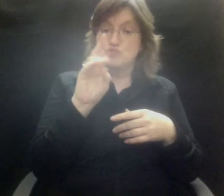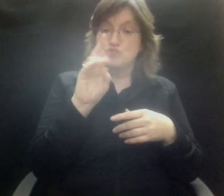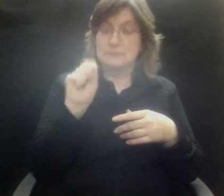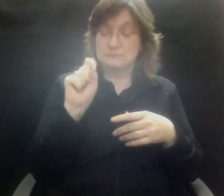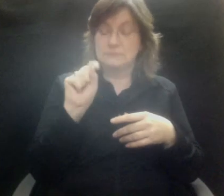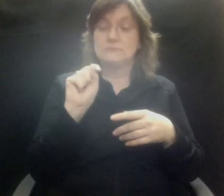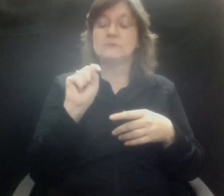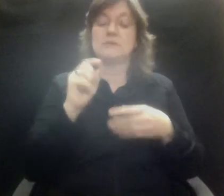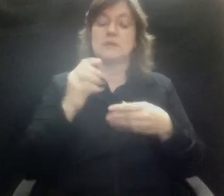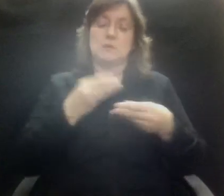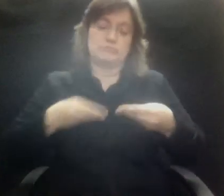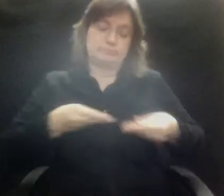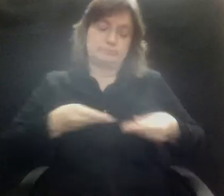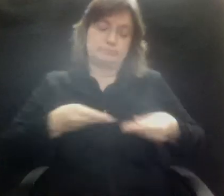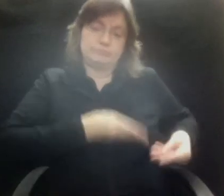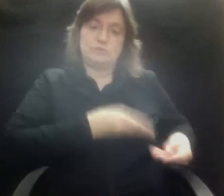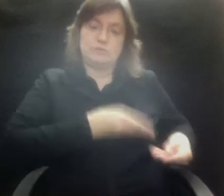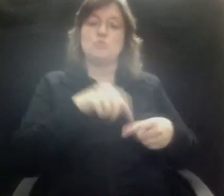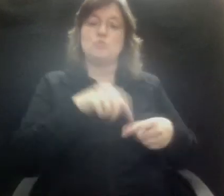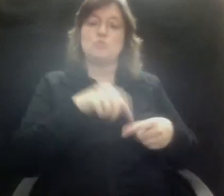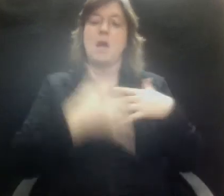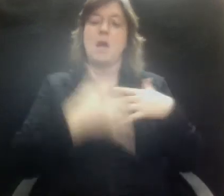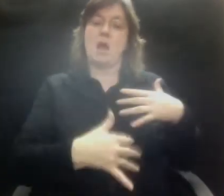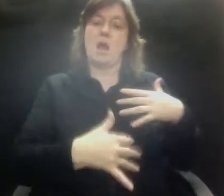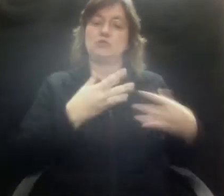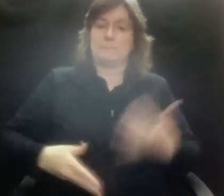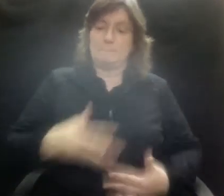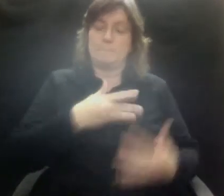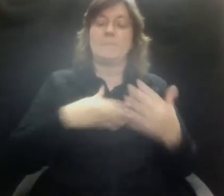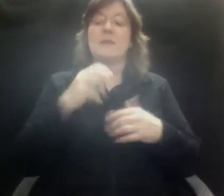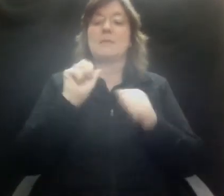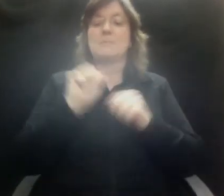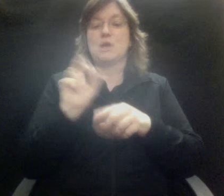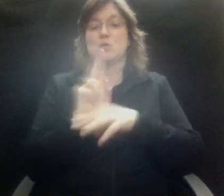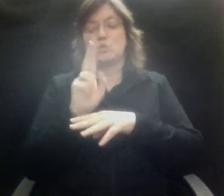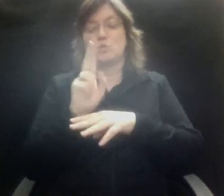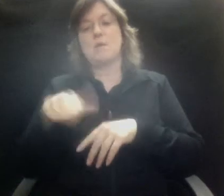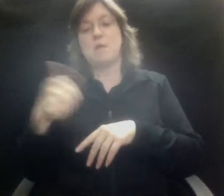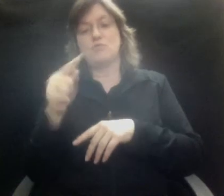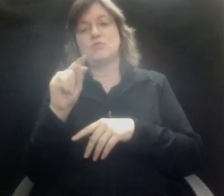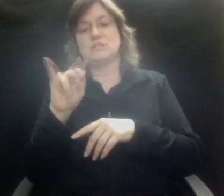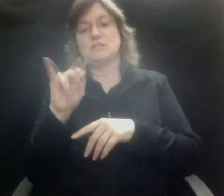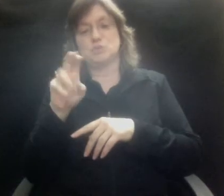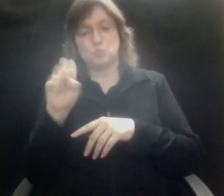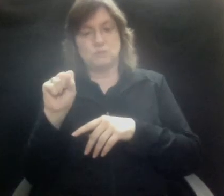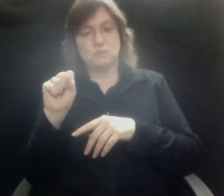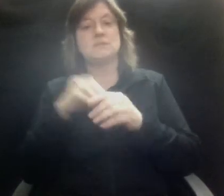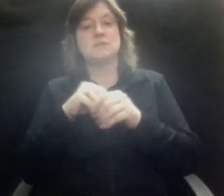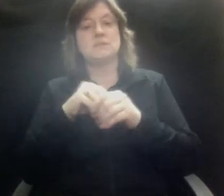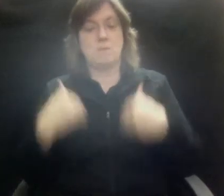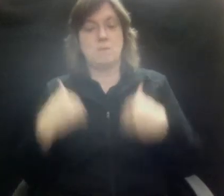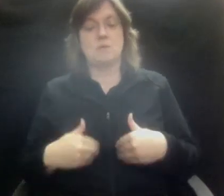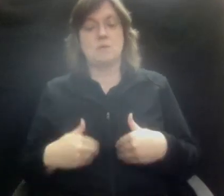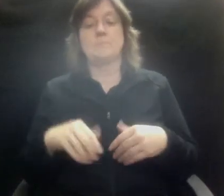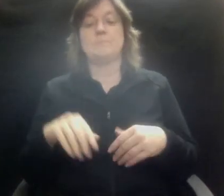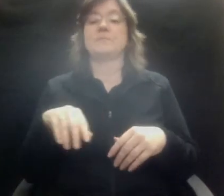bloodstream so they can be transported and used by the other tissues in the body. And last but not least, not everything that you eat is